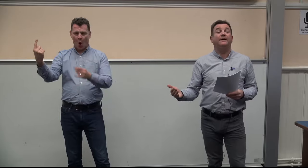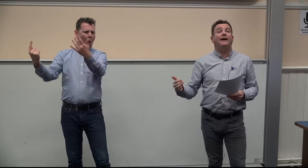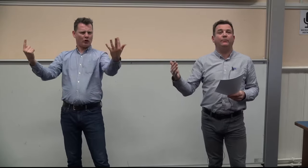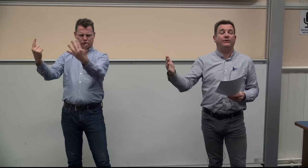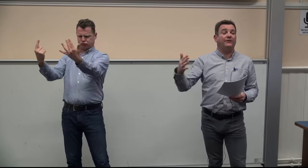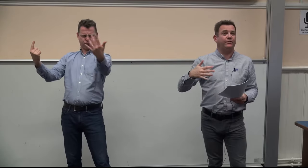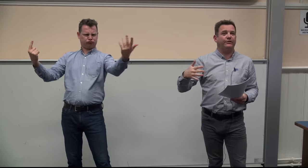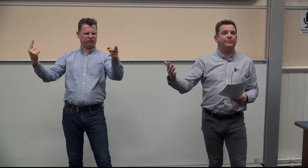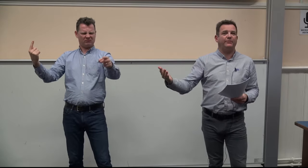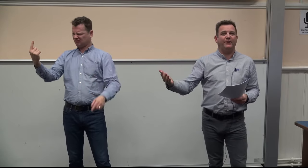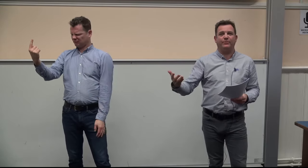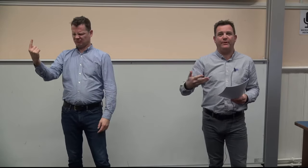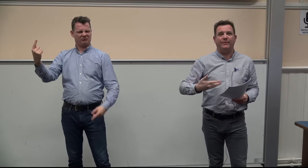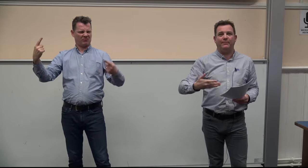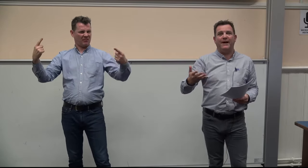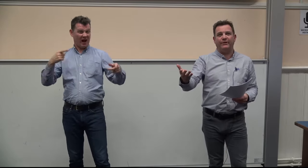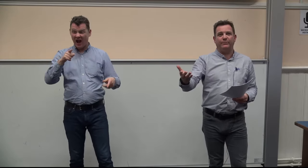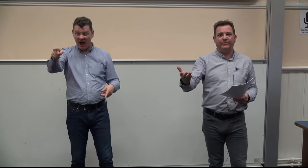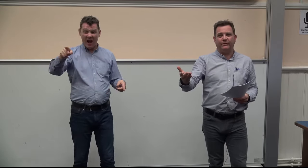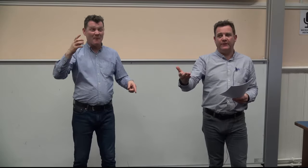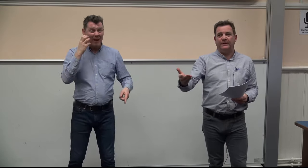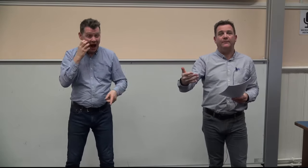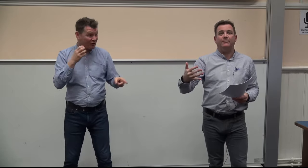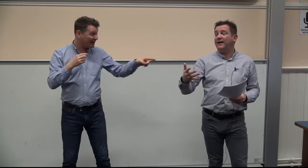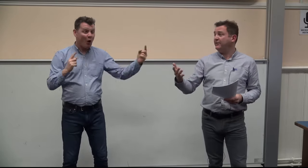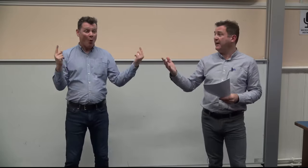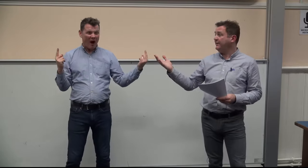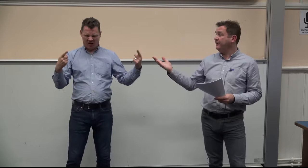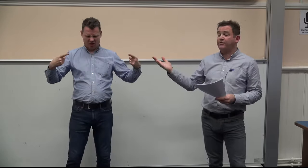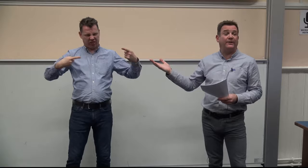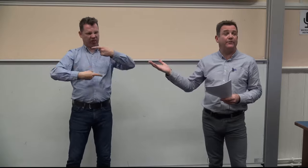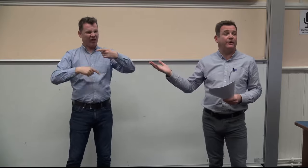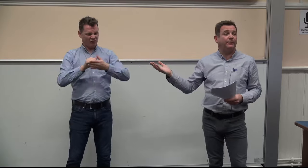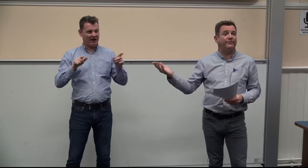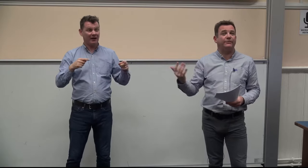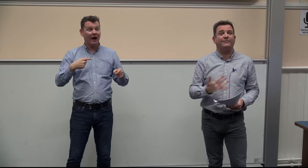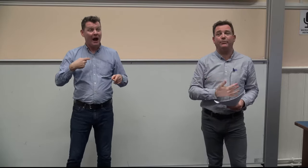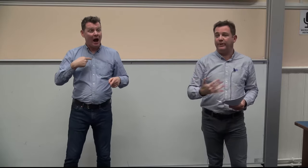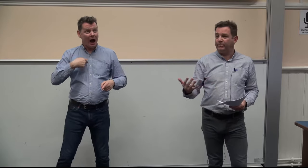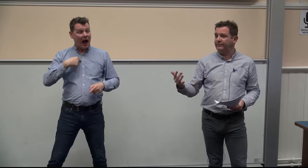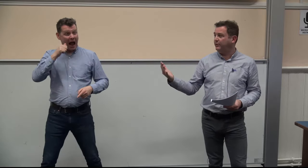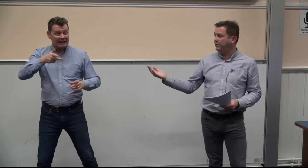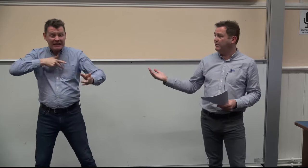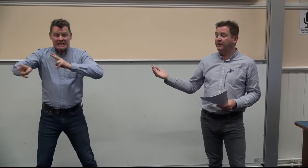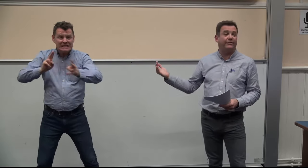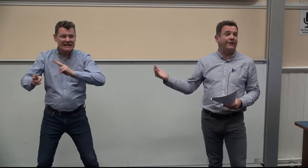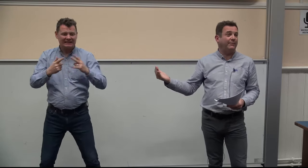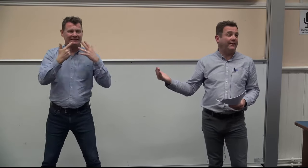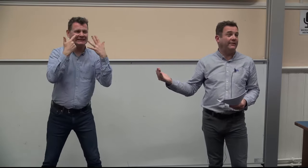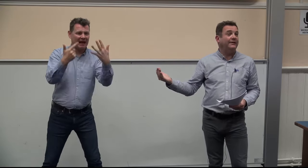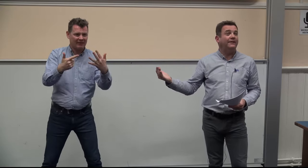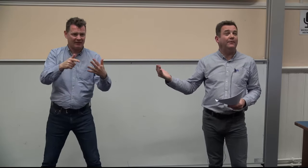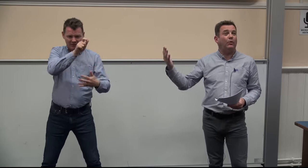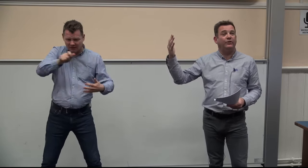real... I showed you the mismatch between me and Marion before. Imagine Andy's trying to interpret for seven people, four women, three